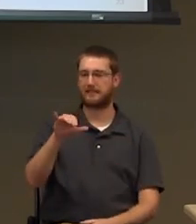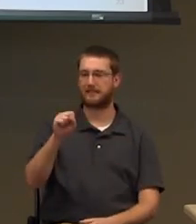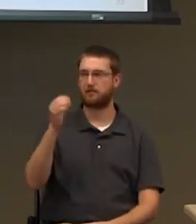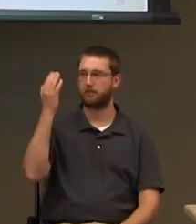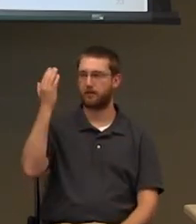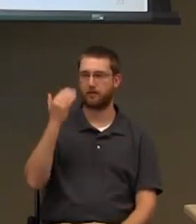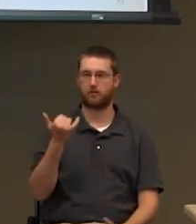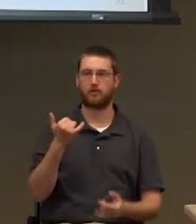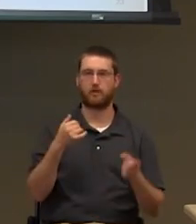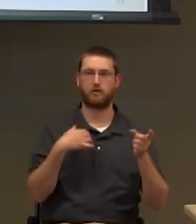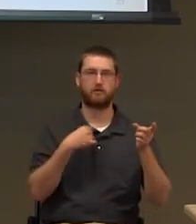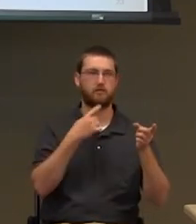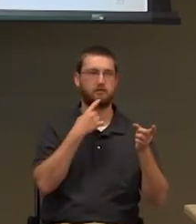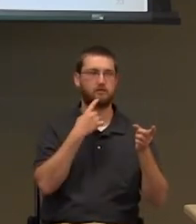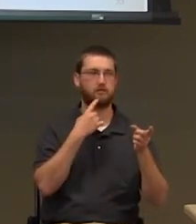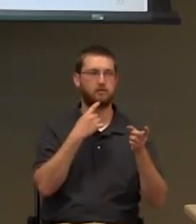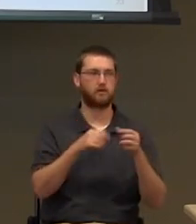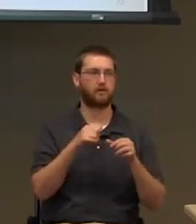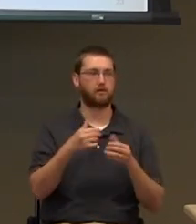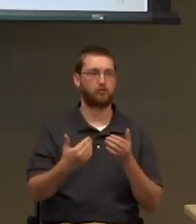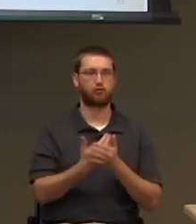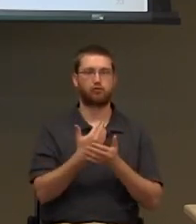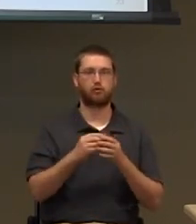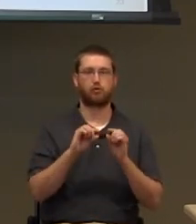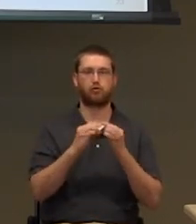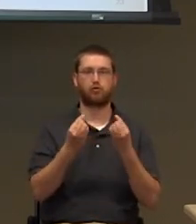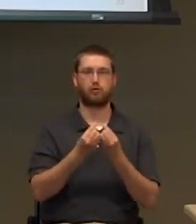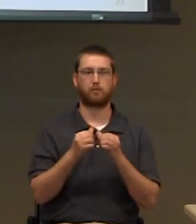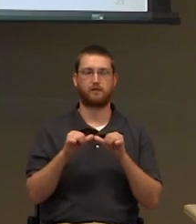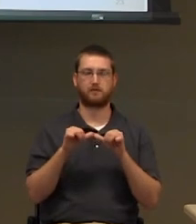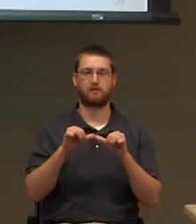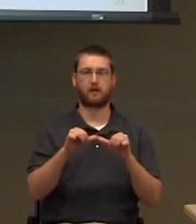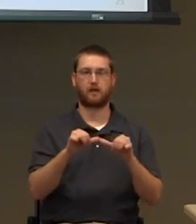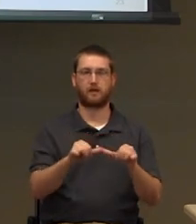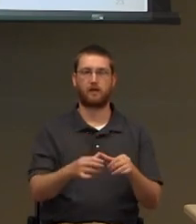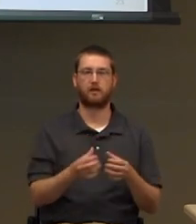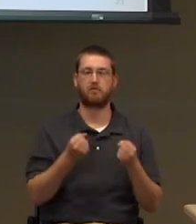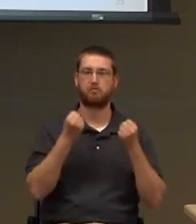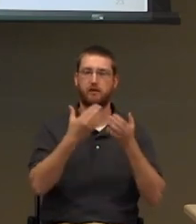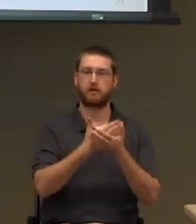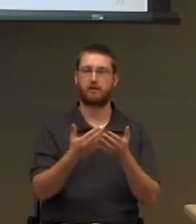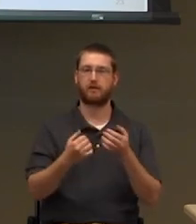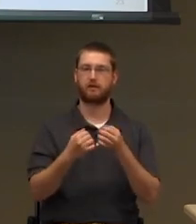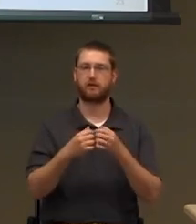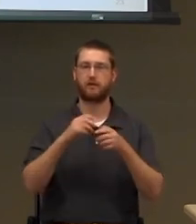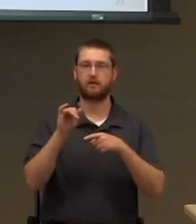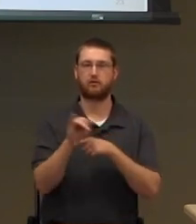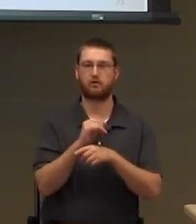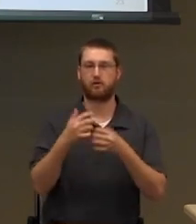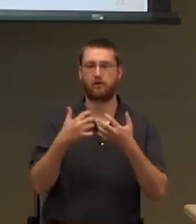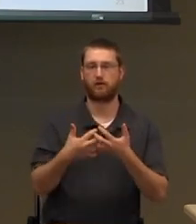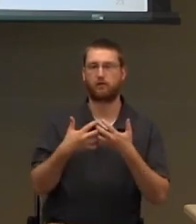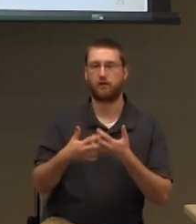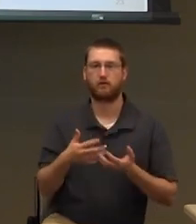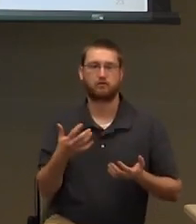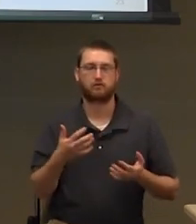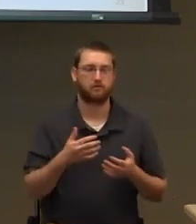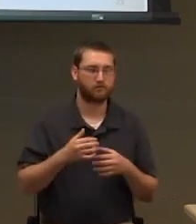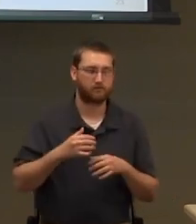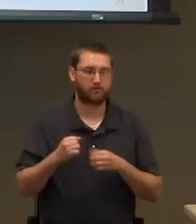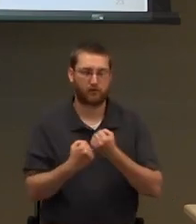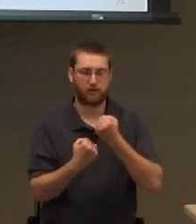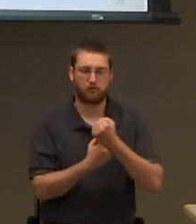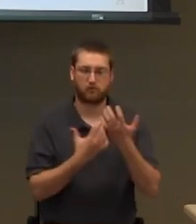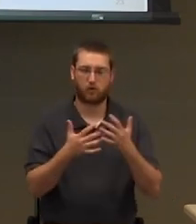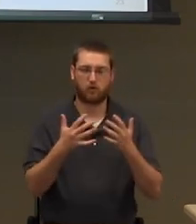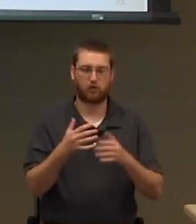this new entity to be sustainable, you'll see that a lot of the things are things that the industrial foundation either has already done in the past,